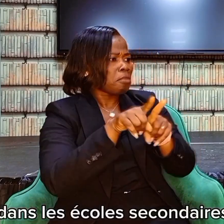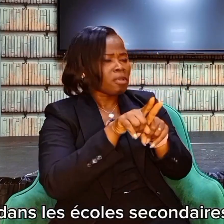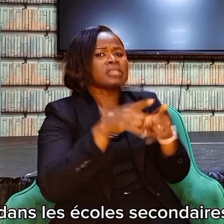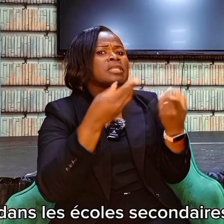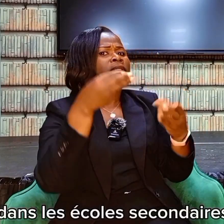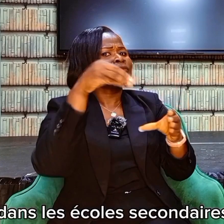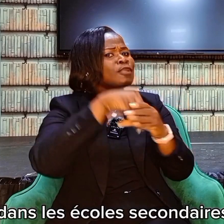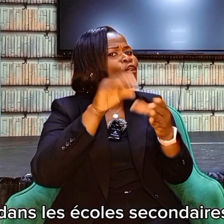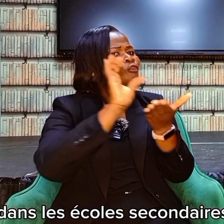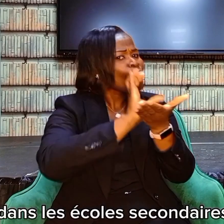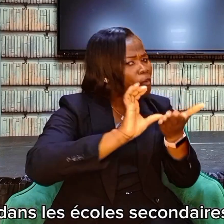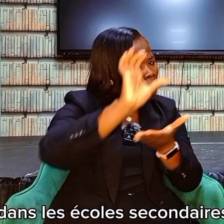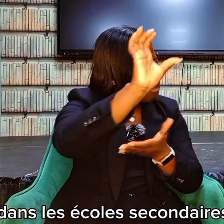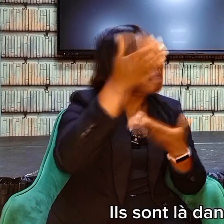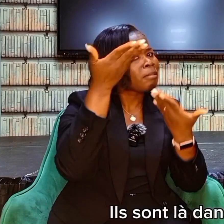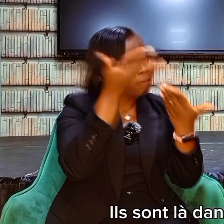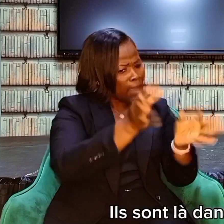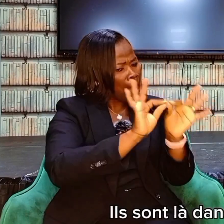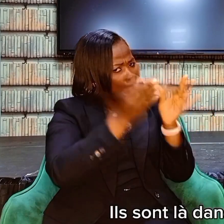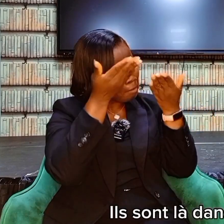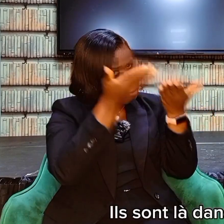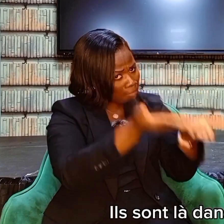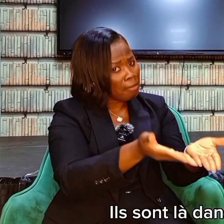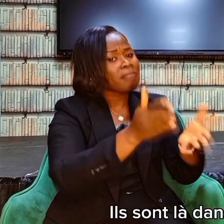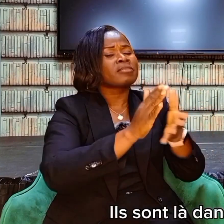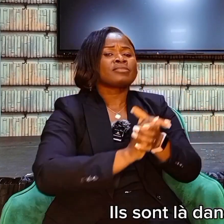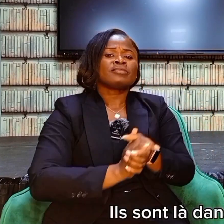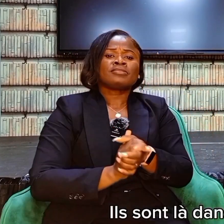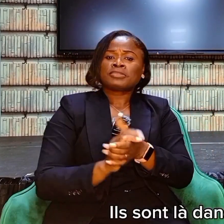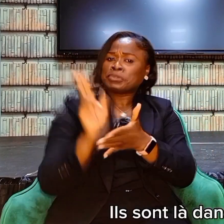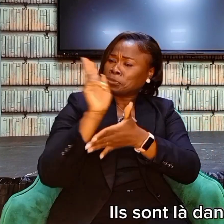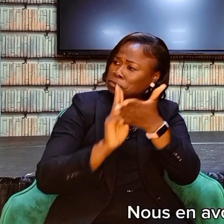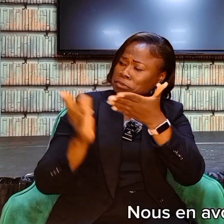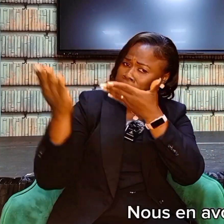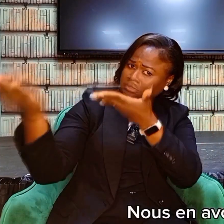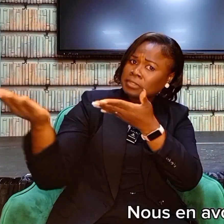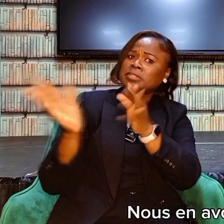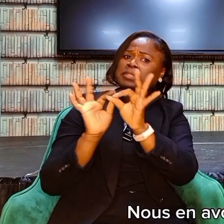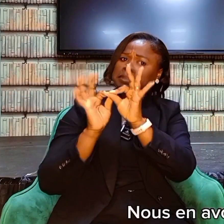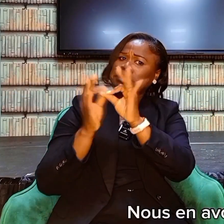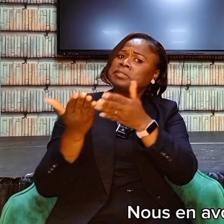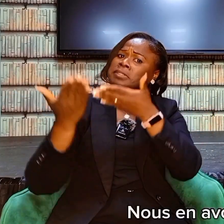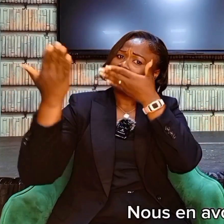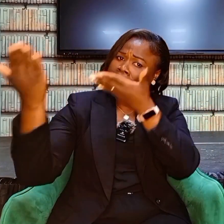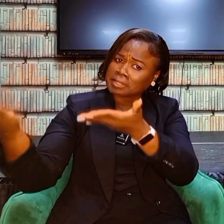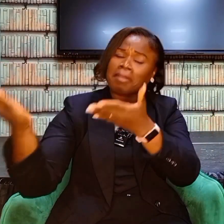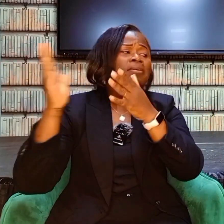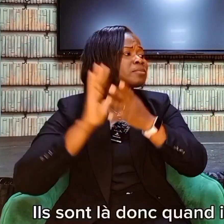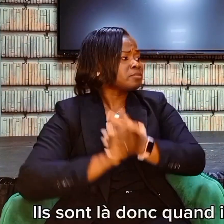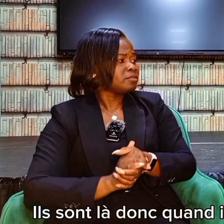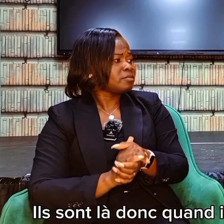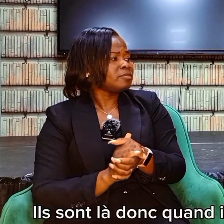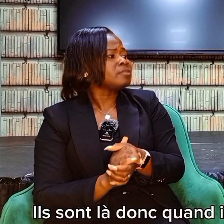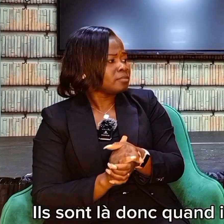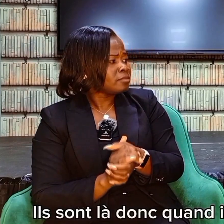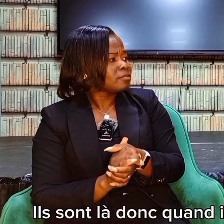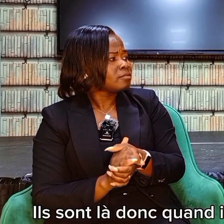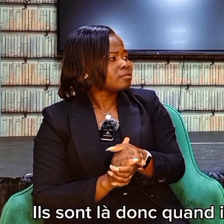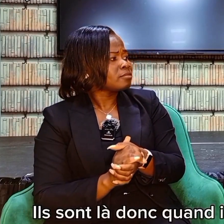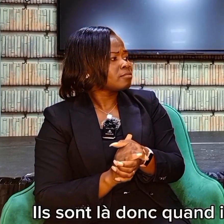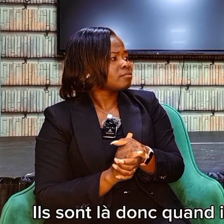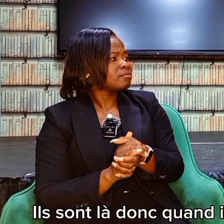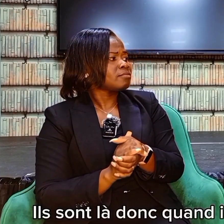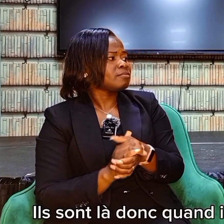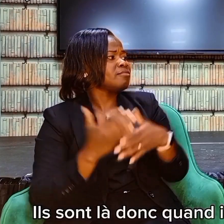are there. Primary schools, they are there. In the universities, we have very many of them. They are there.